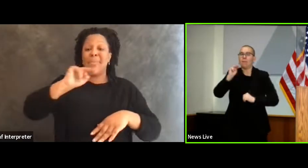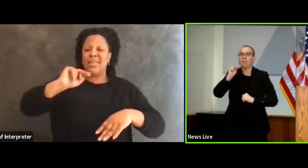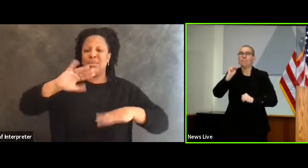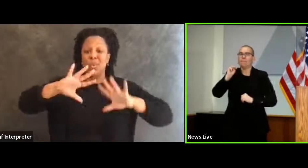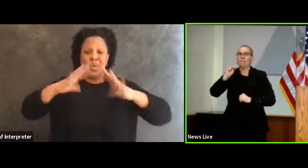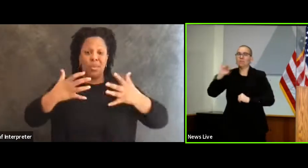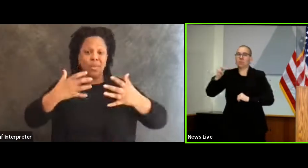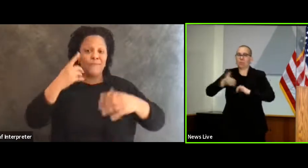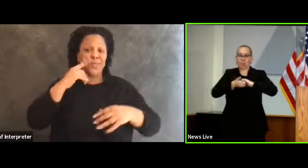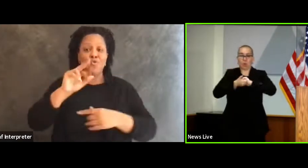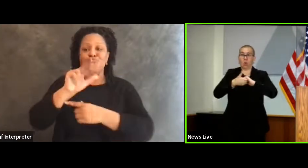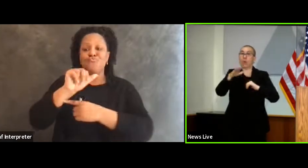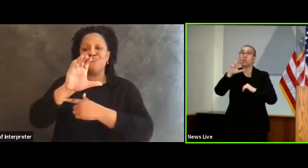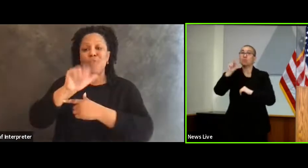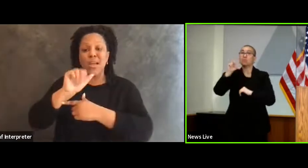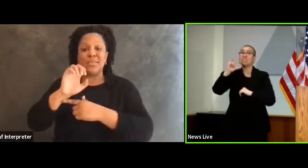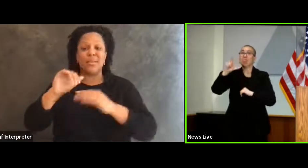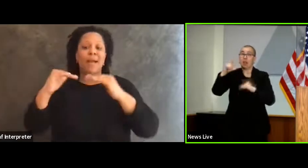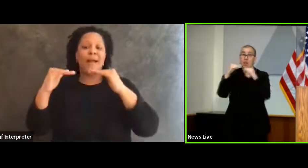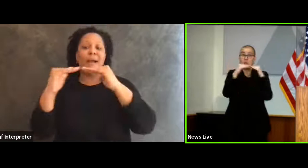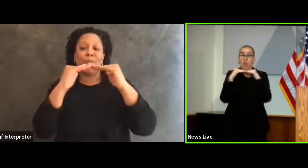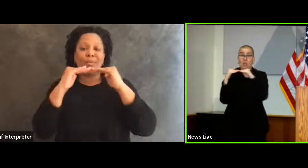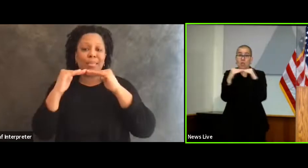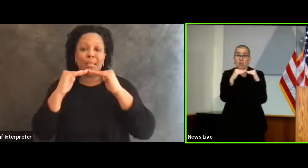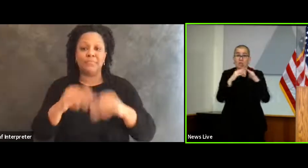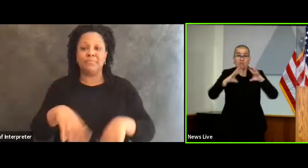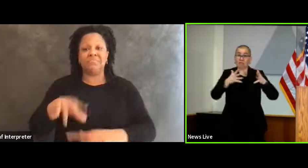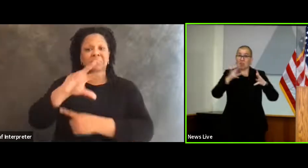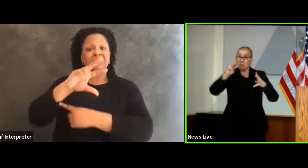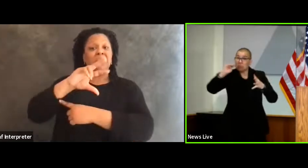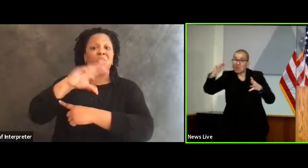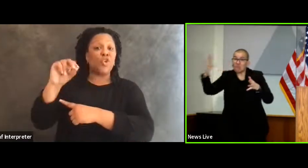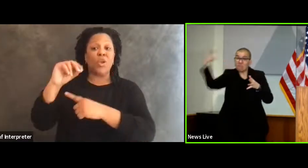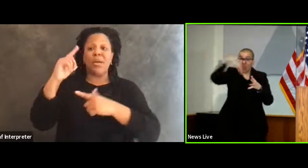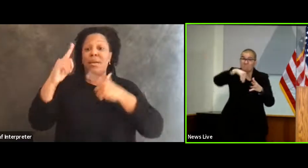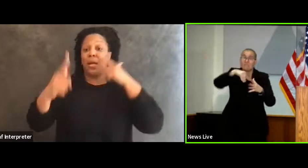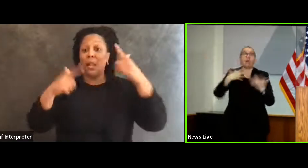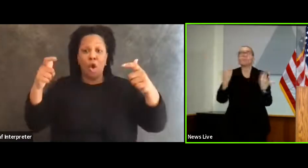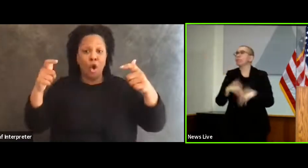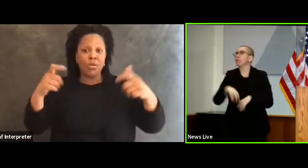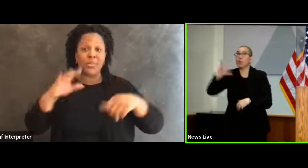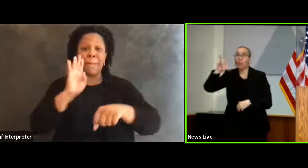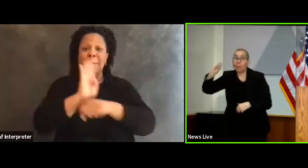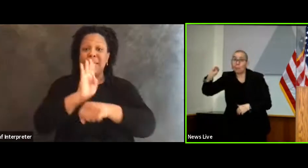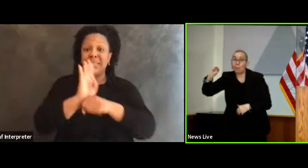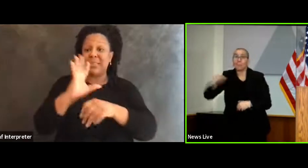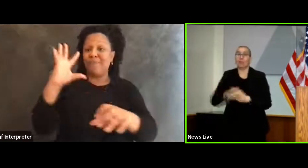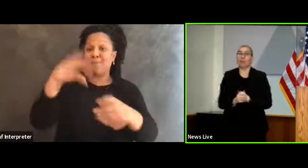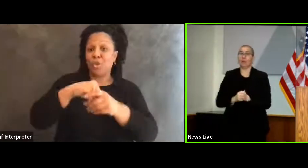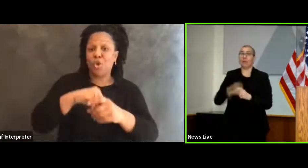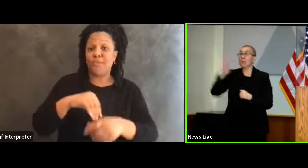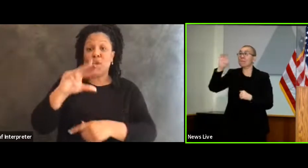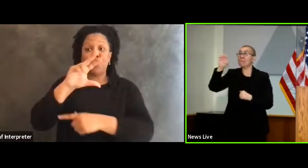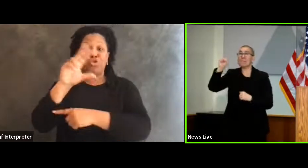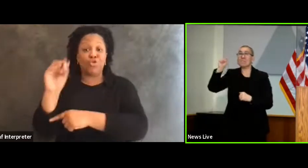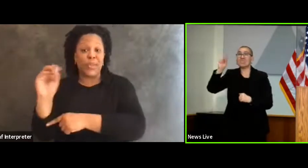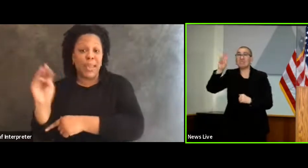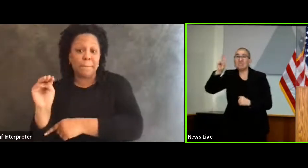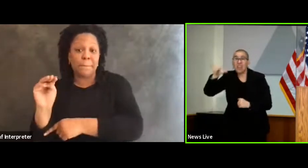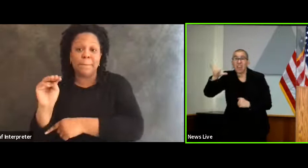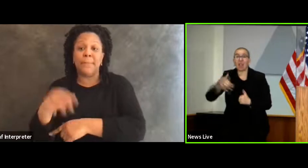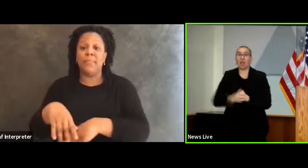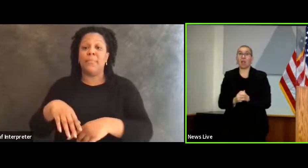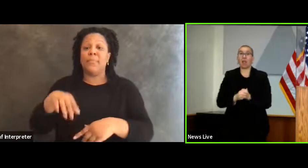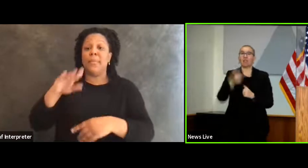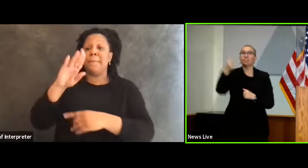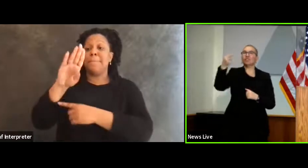from 30 large Minnesota businesses, including 3M in my own district, Best Buy, General Mills, Medtronic, and Target, just to name a